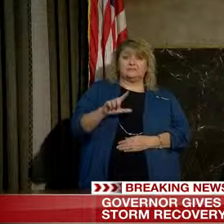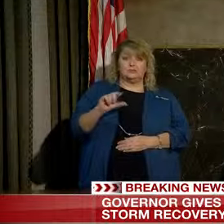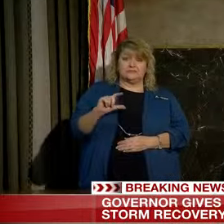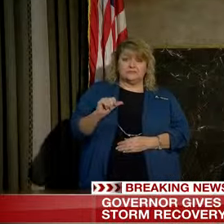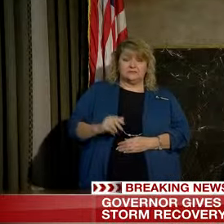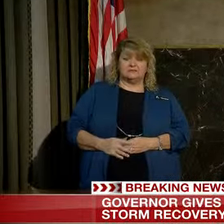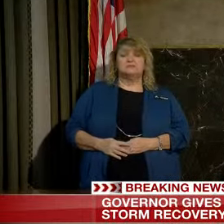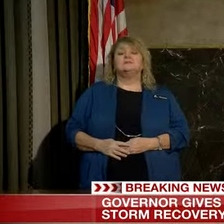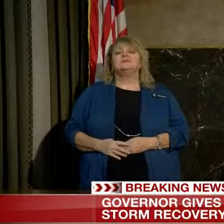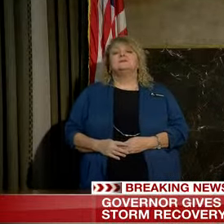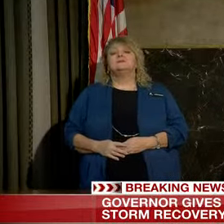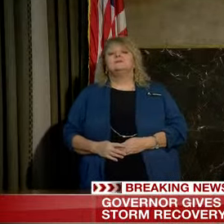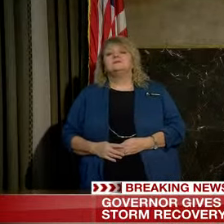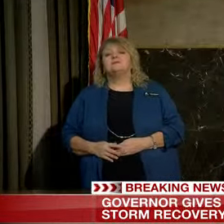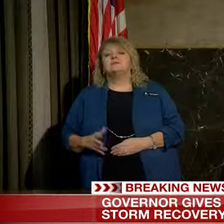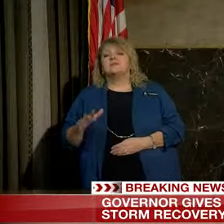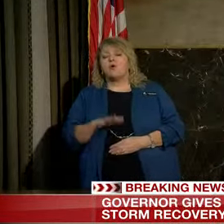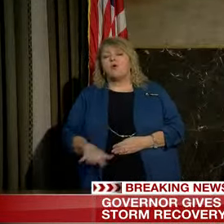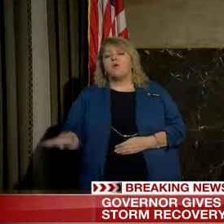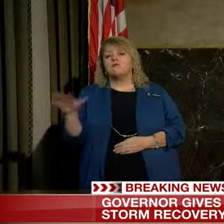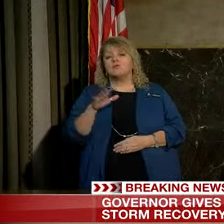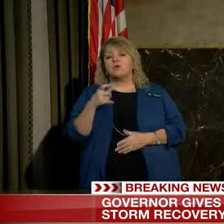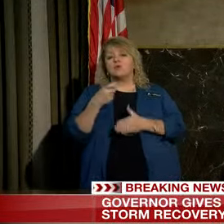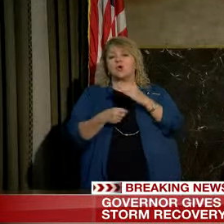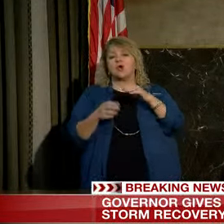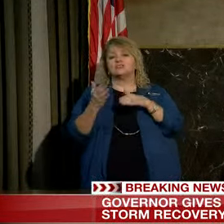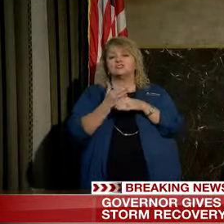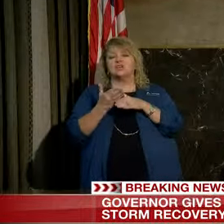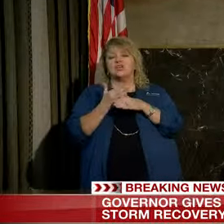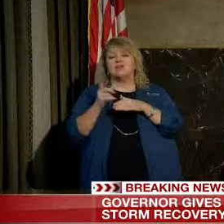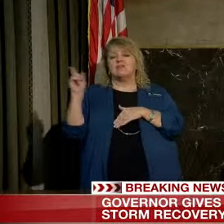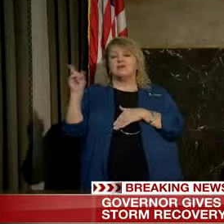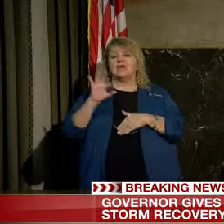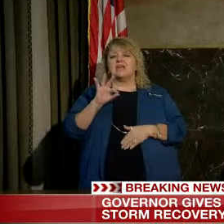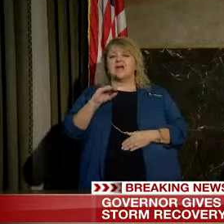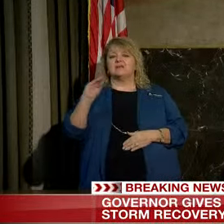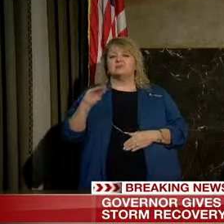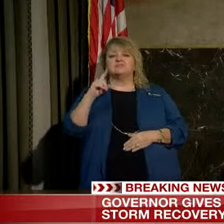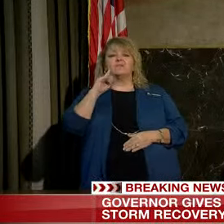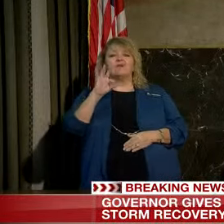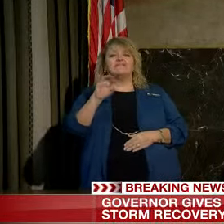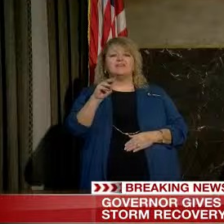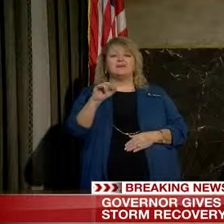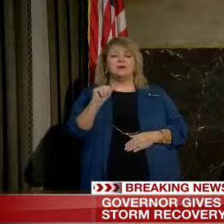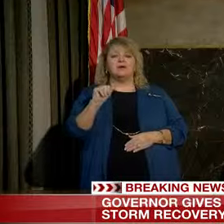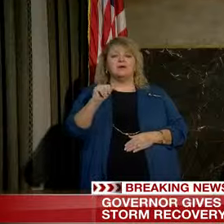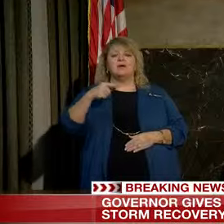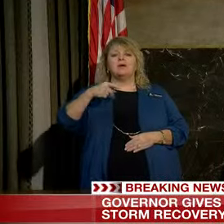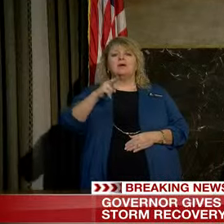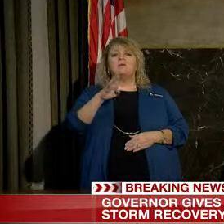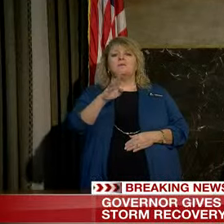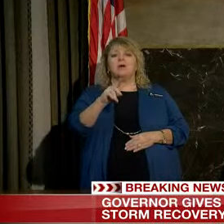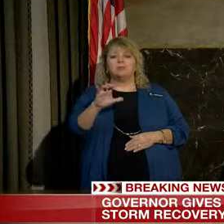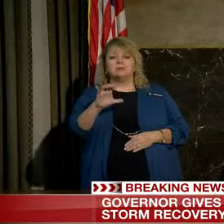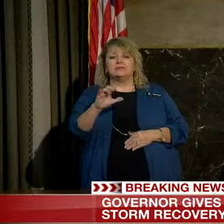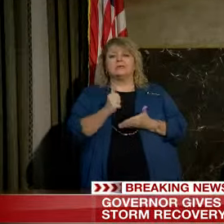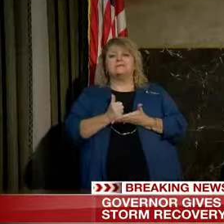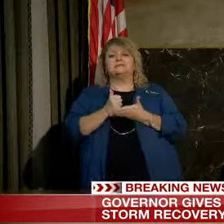Additionally, the President increased the overall federal cost share to 90% for FEMA public assistance funding due to Hurricane